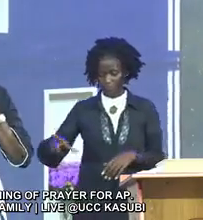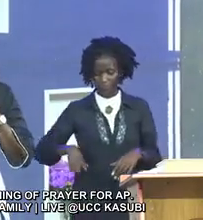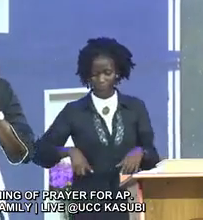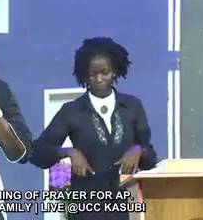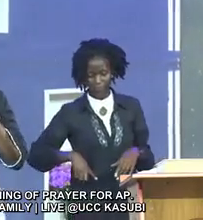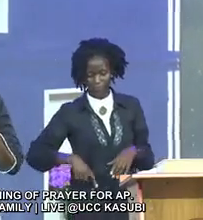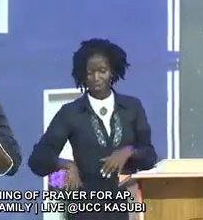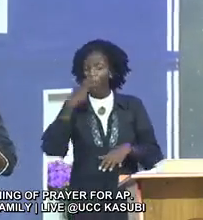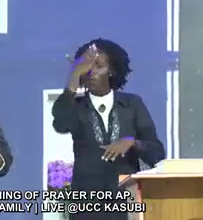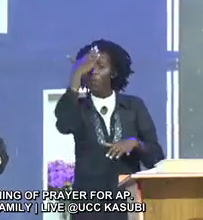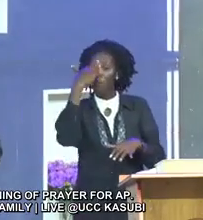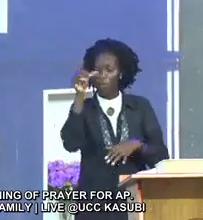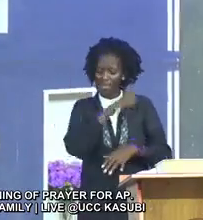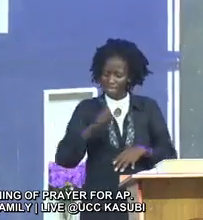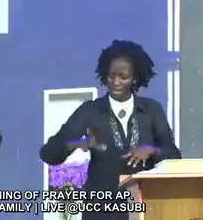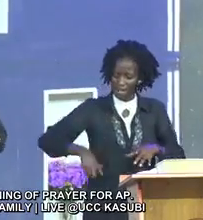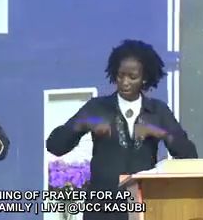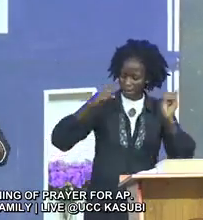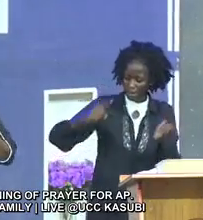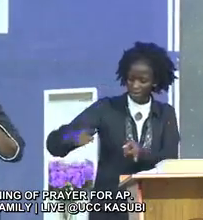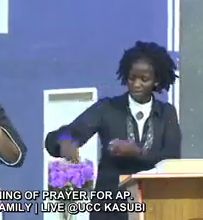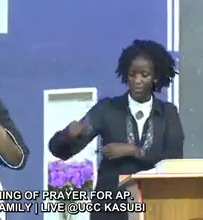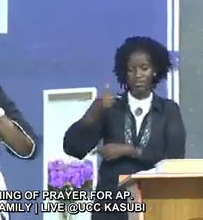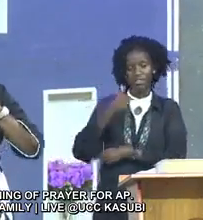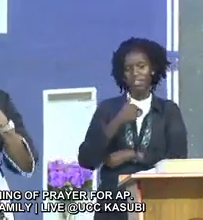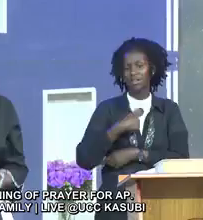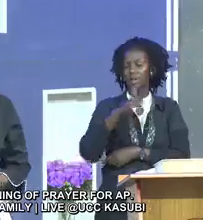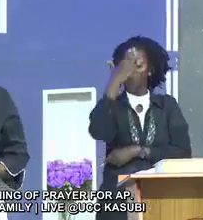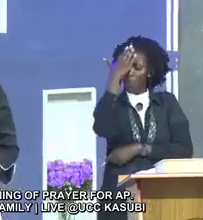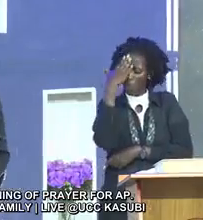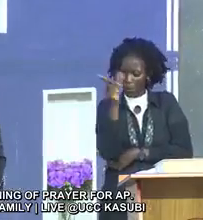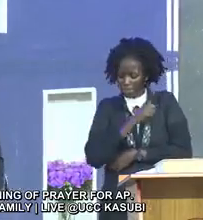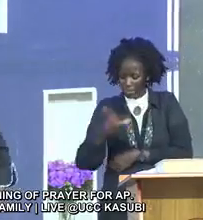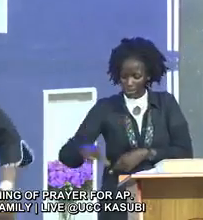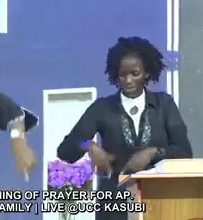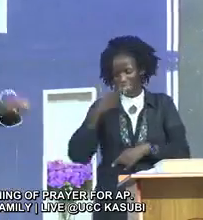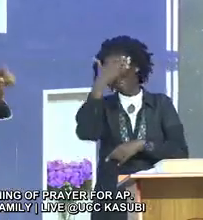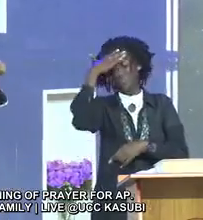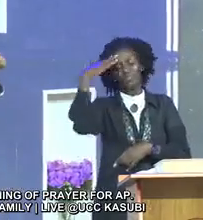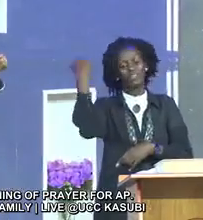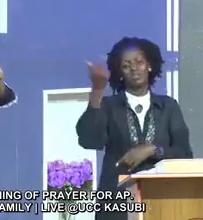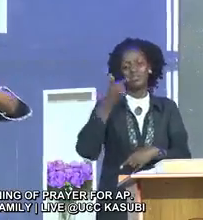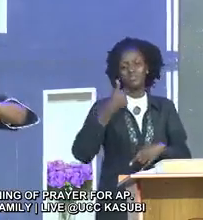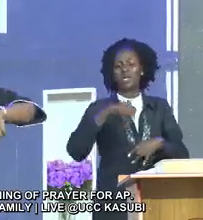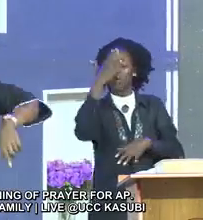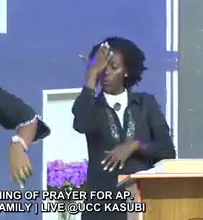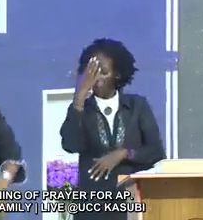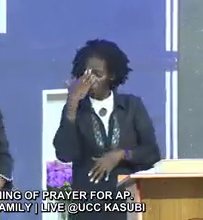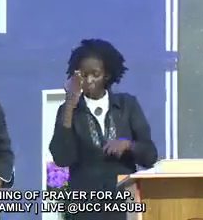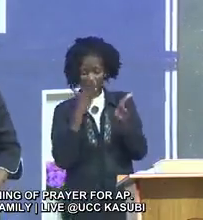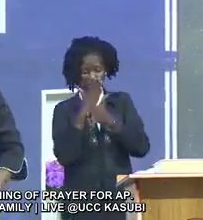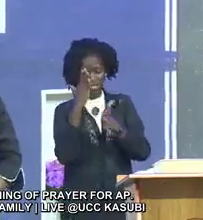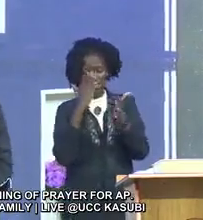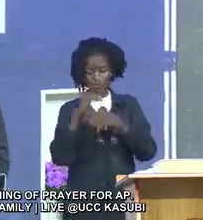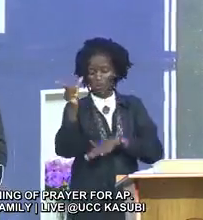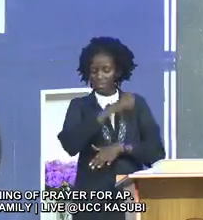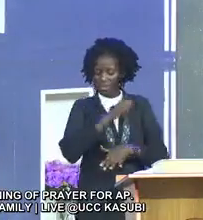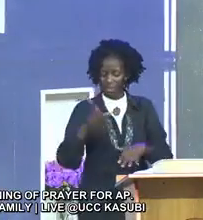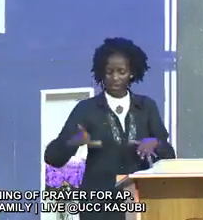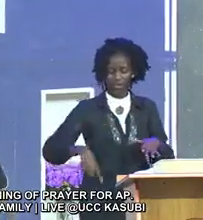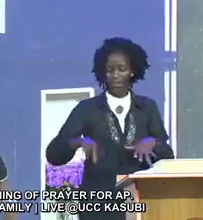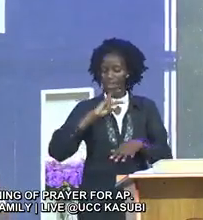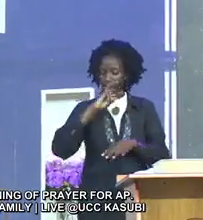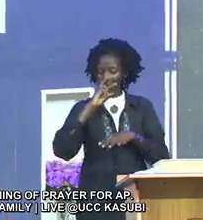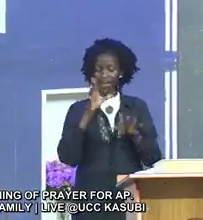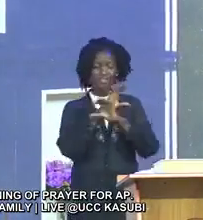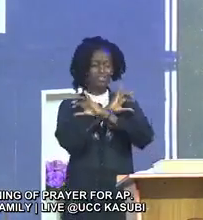vachi mukamande se, rachane rabite, narawachi mukamata